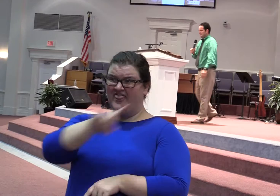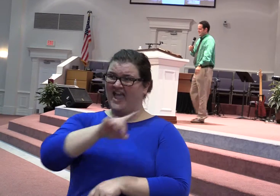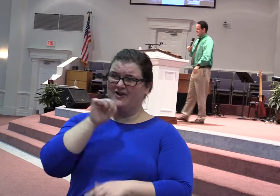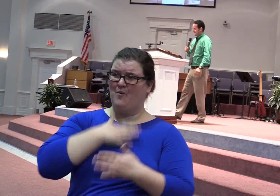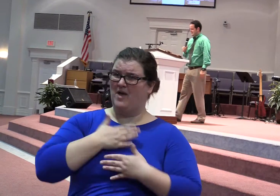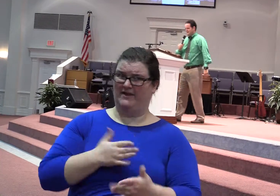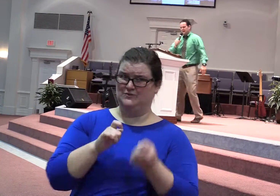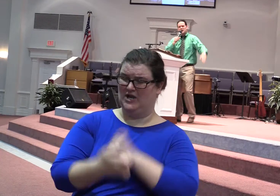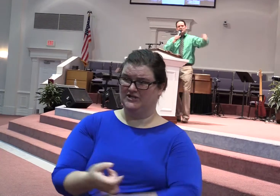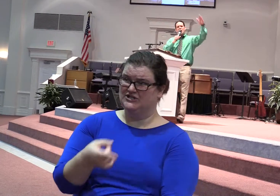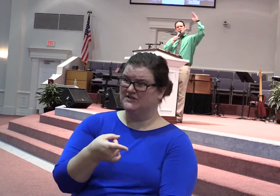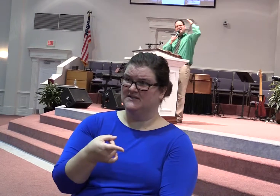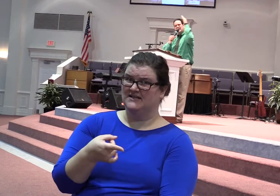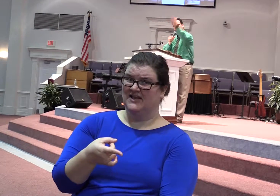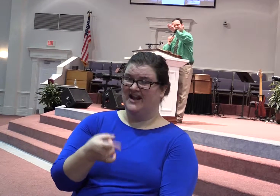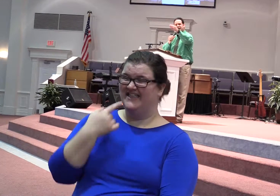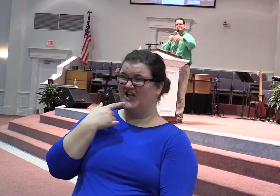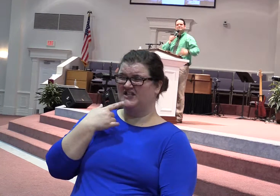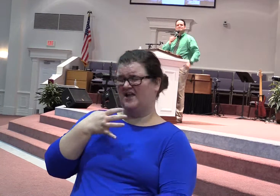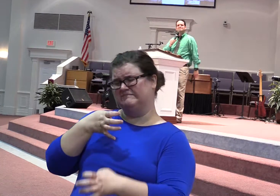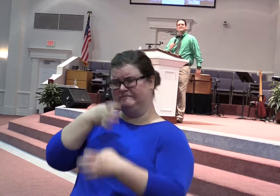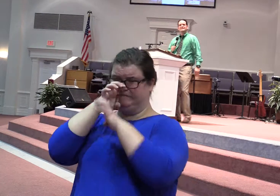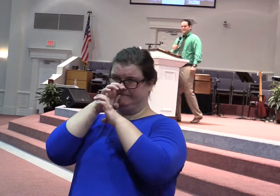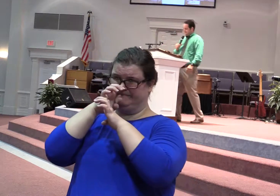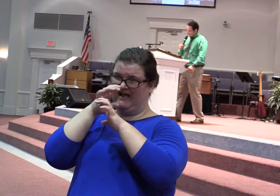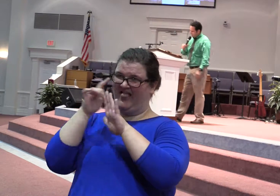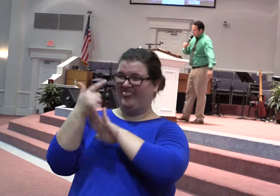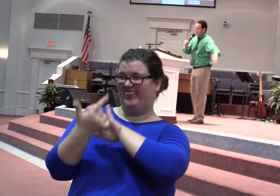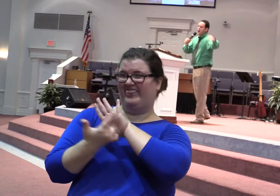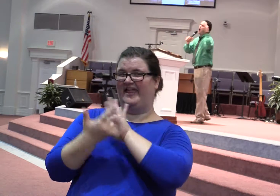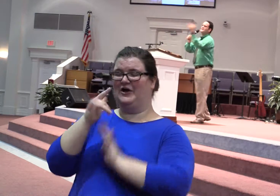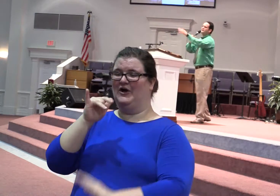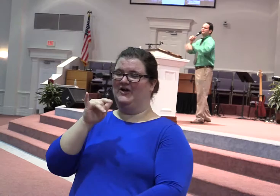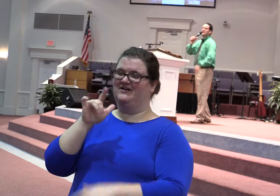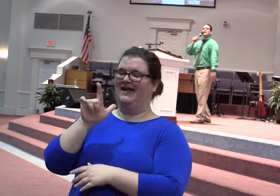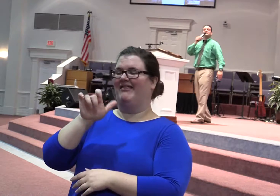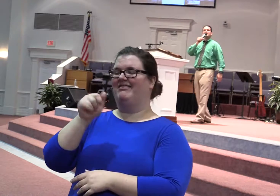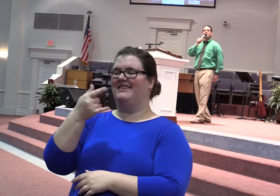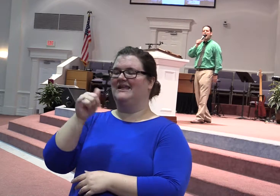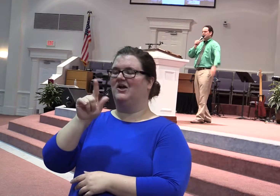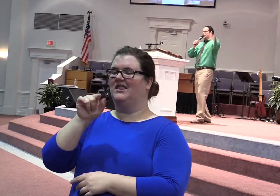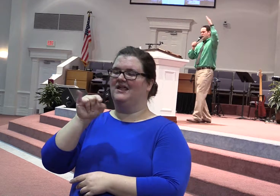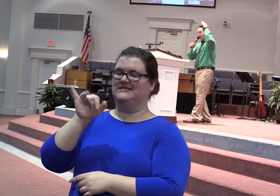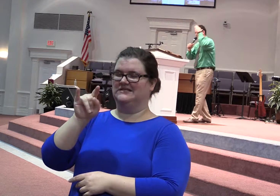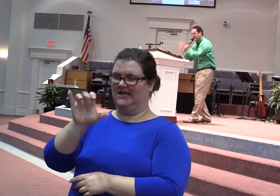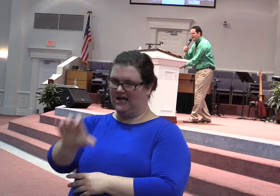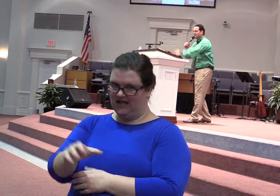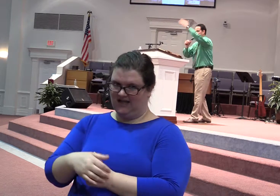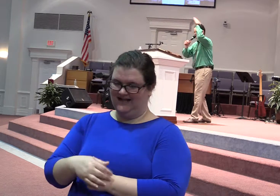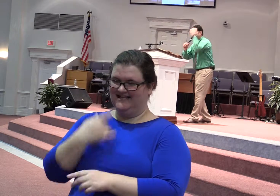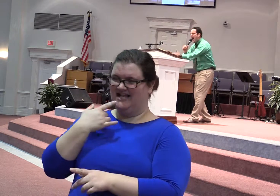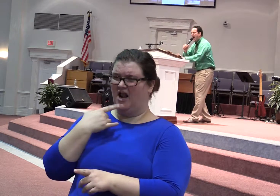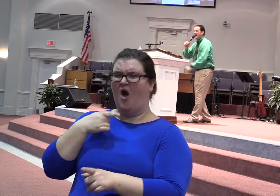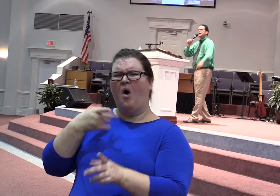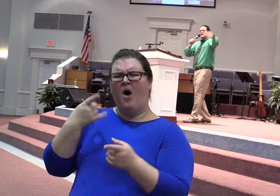on. They're going to call you legalistic. Right. They're going to call you a whole bunch of things, but guess what? You are